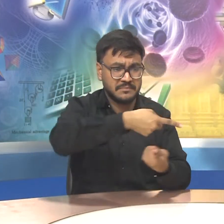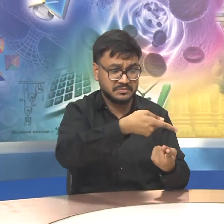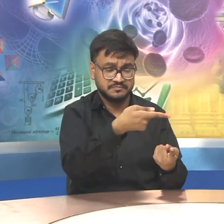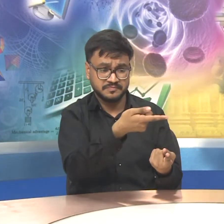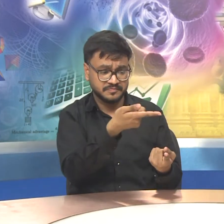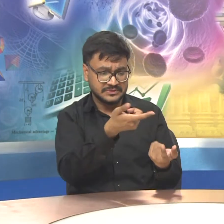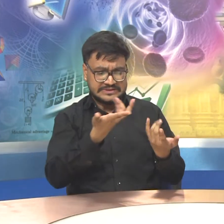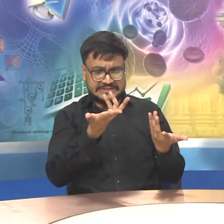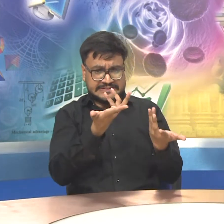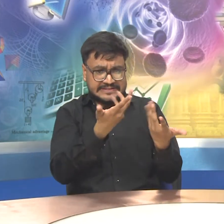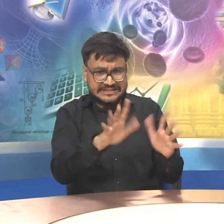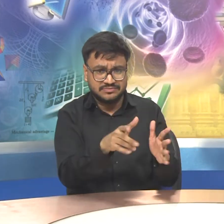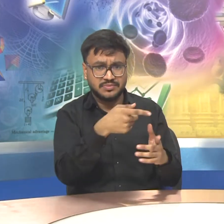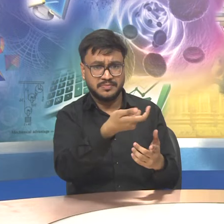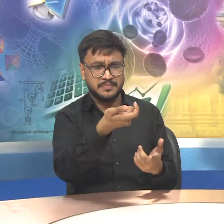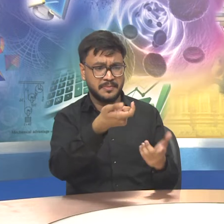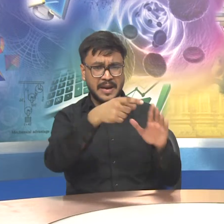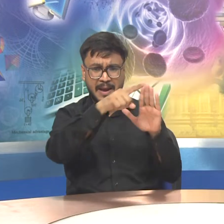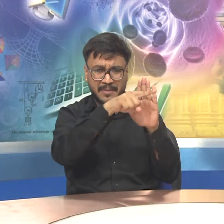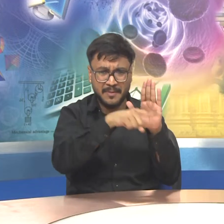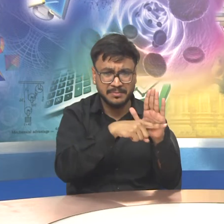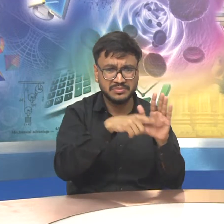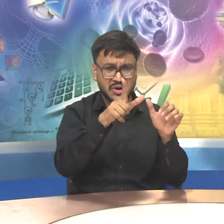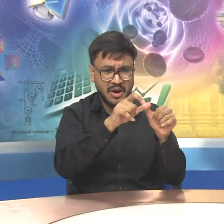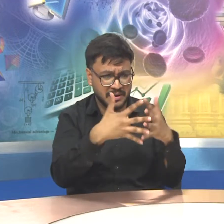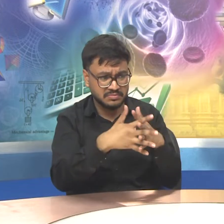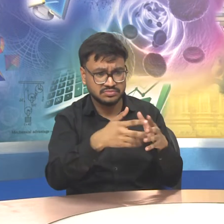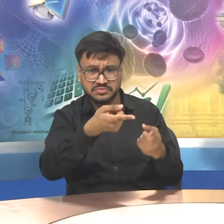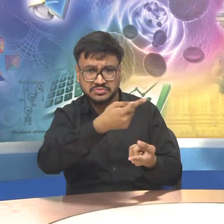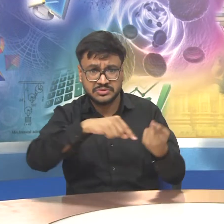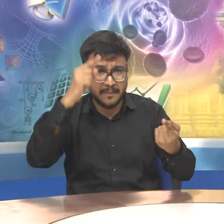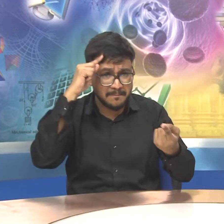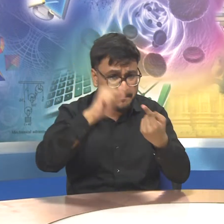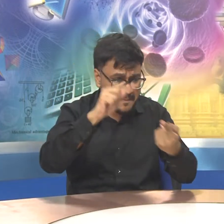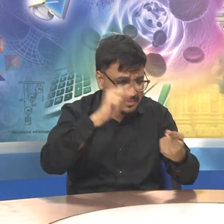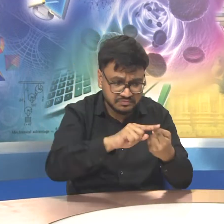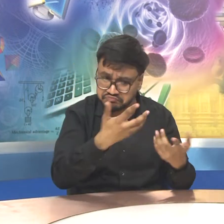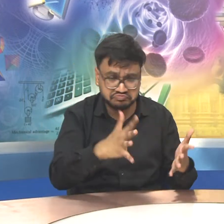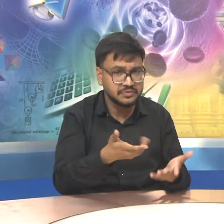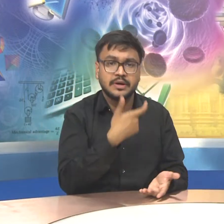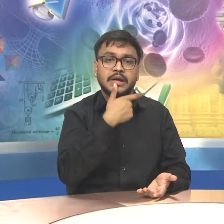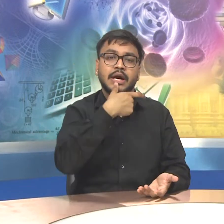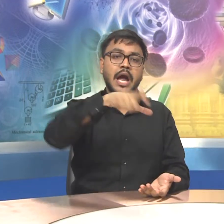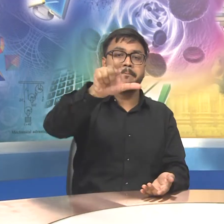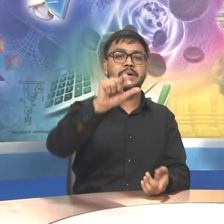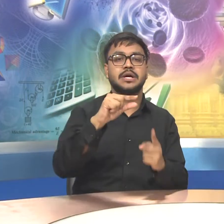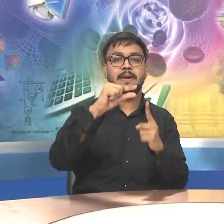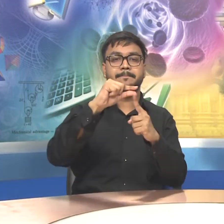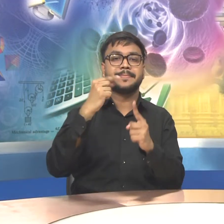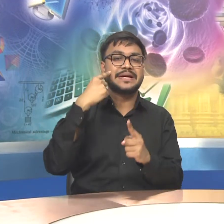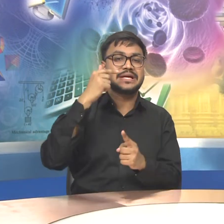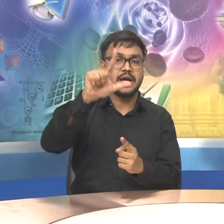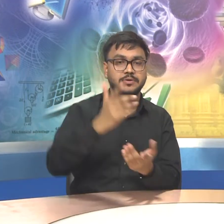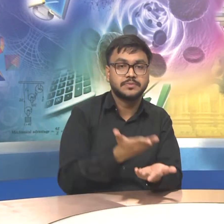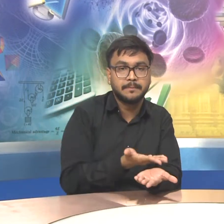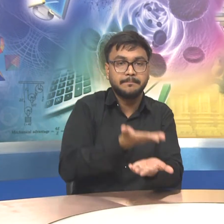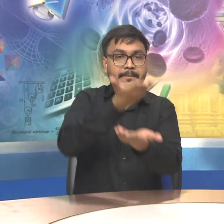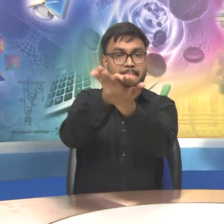The appeal in cases other than these two categories may also be brought to the